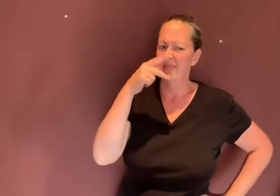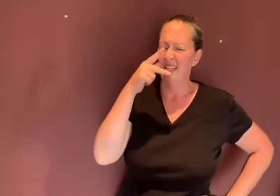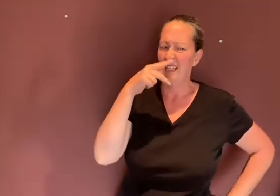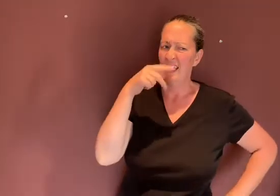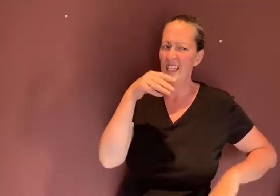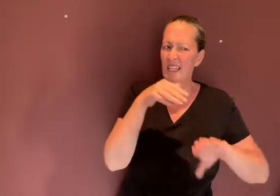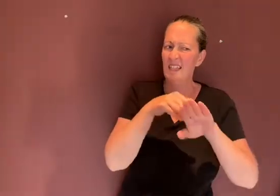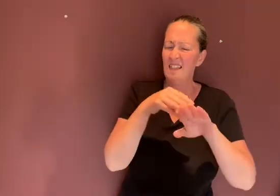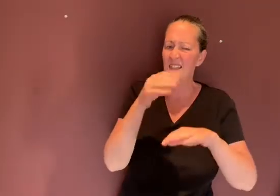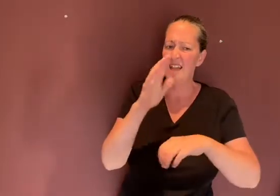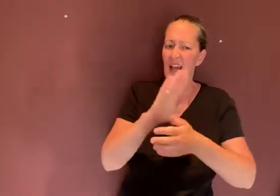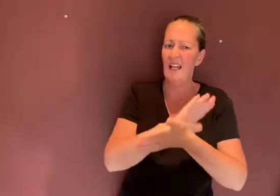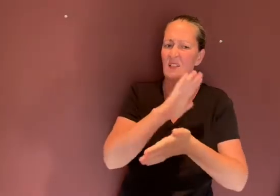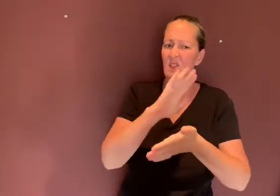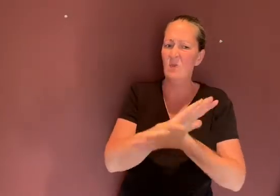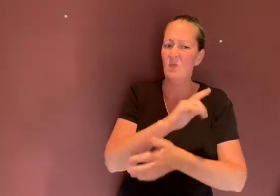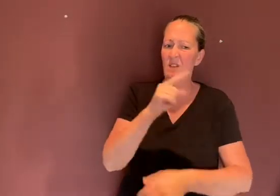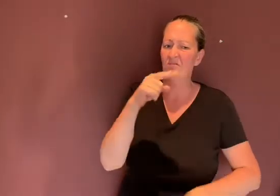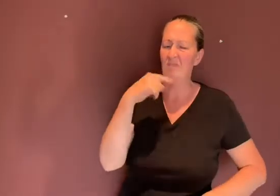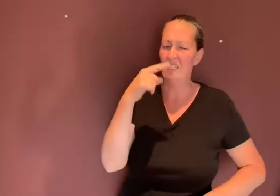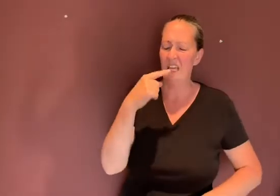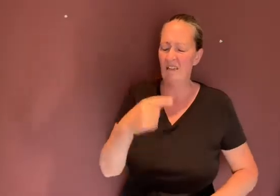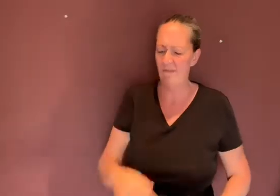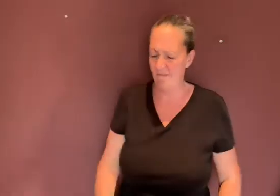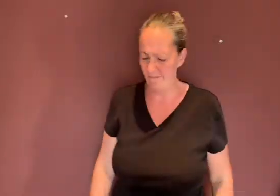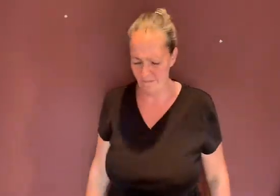the kids at school said,